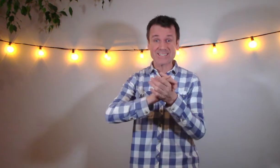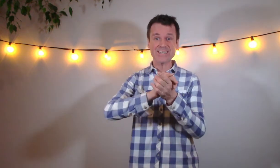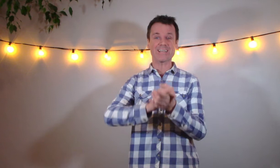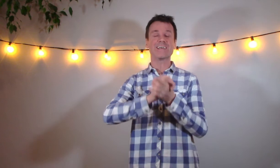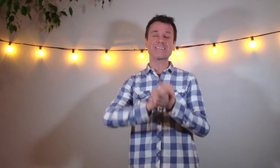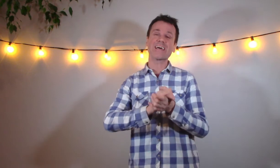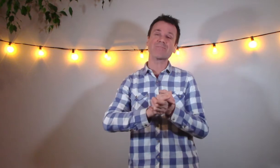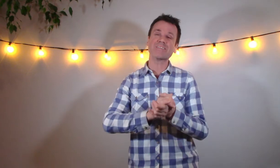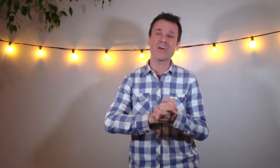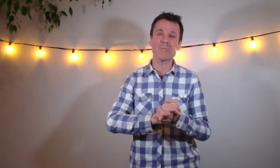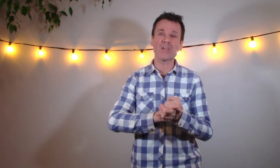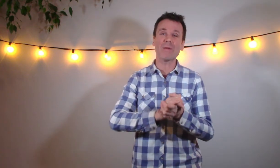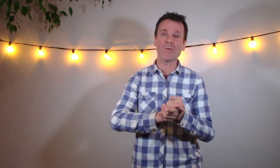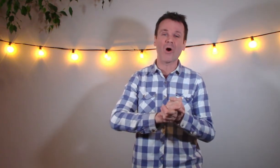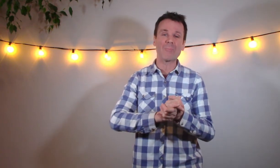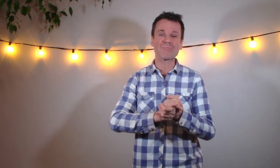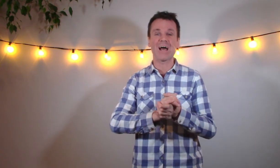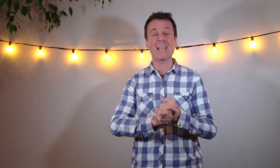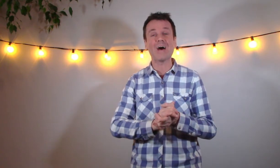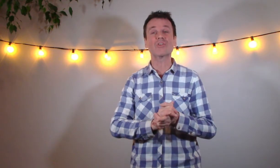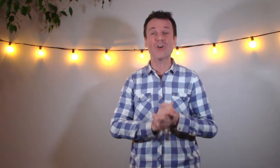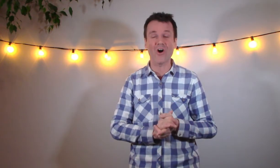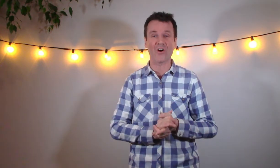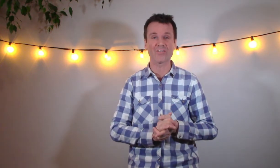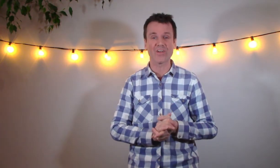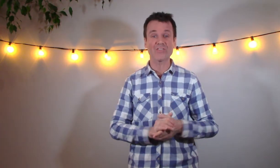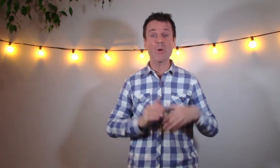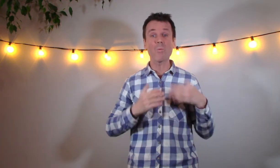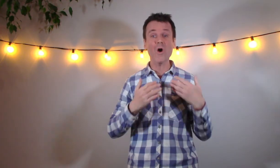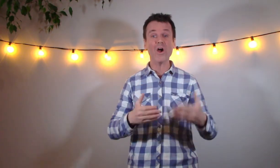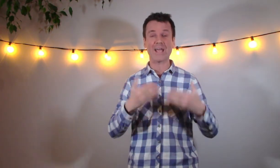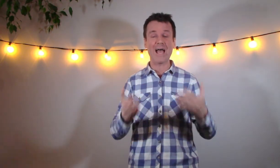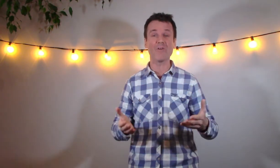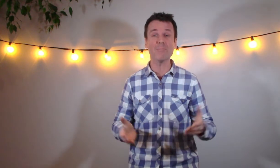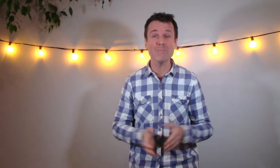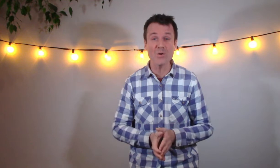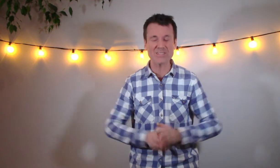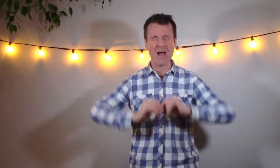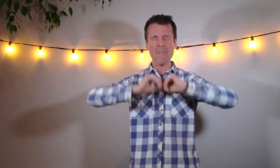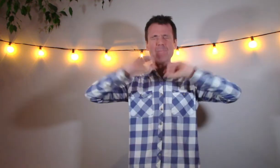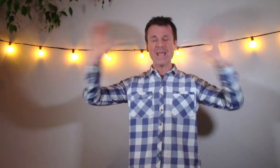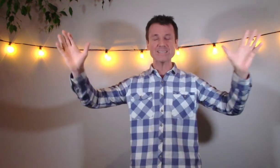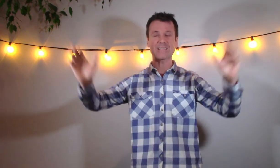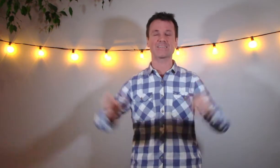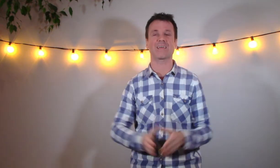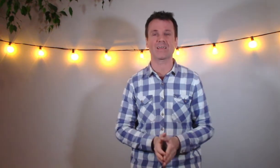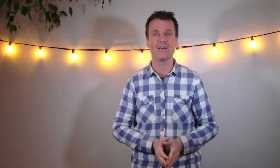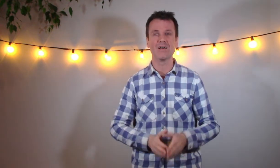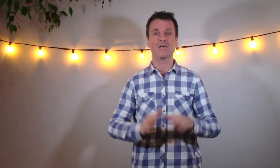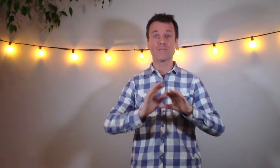stick together with Naomi no matter what allowed God to work out the most amazing thing for the